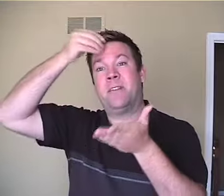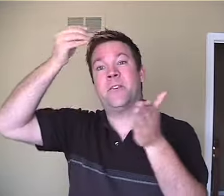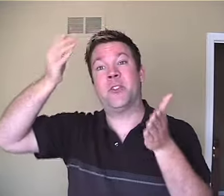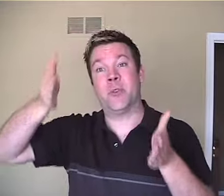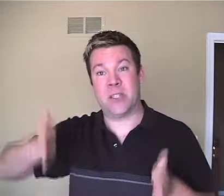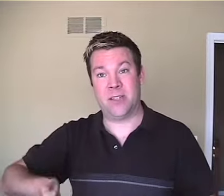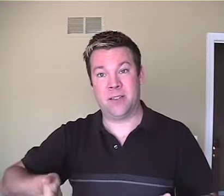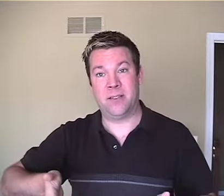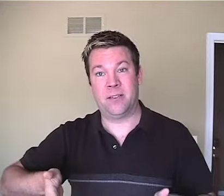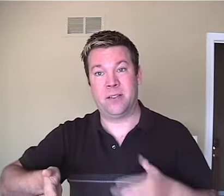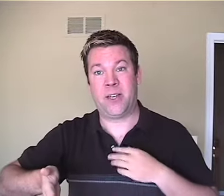for student. Okay?